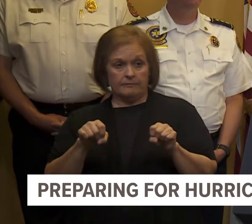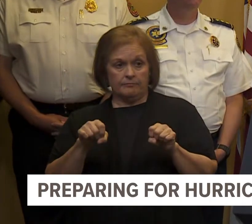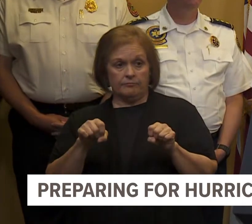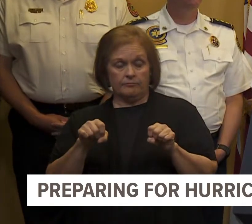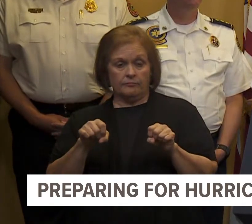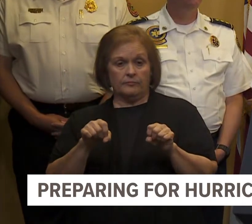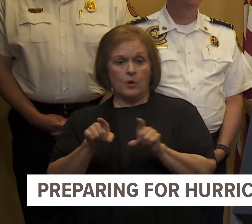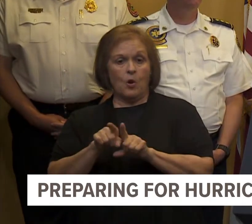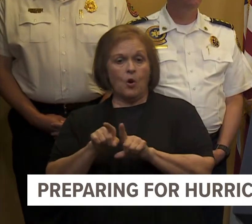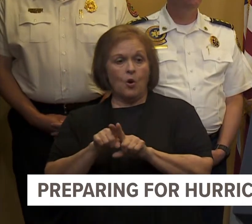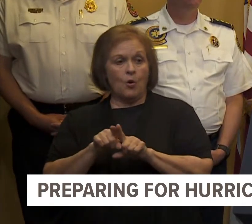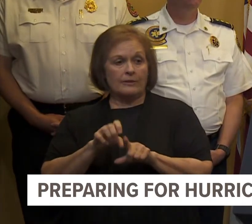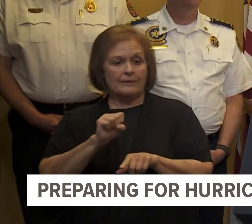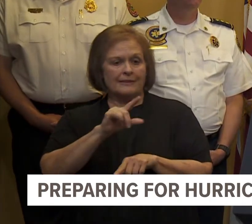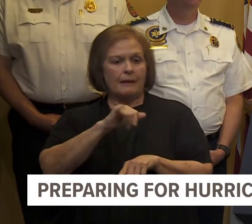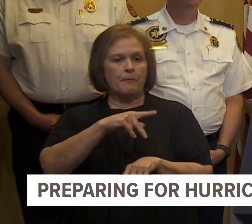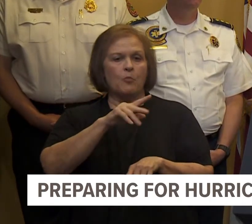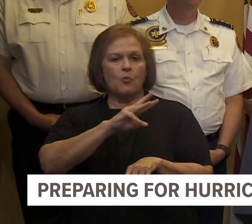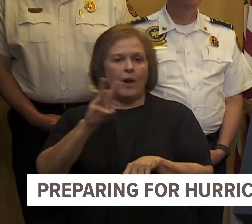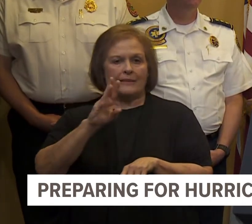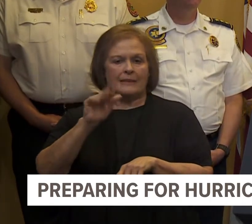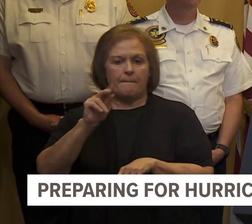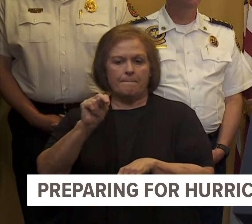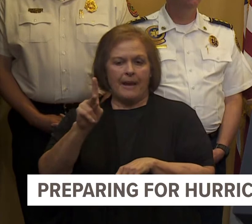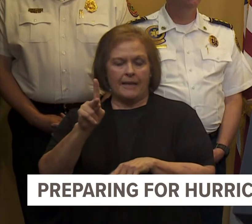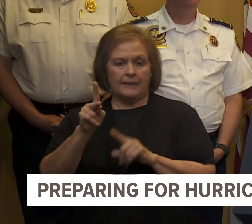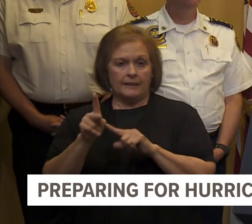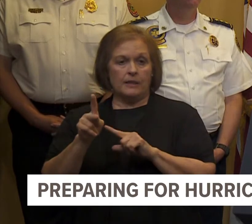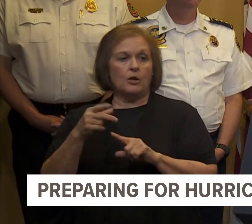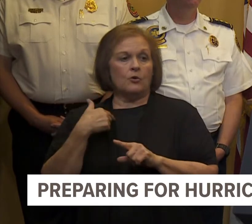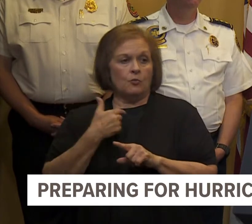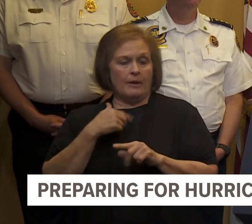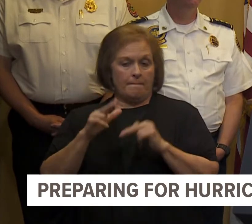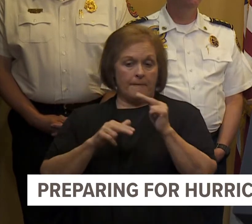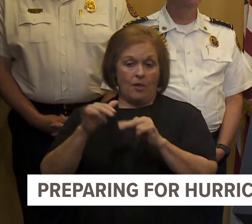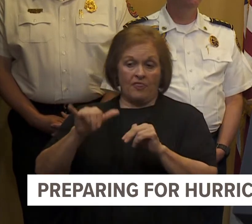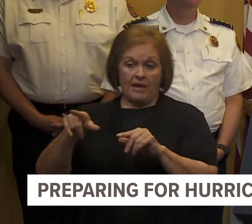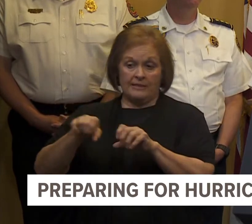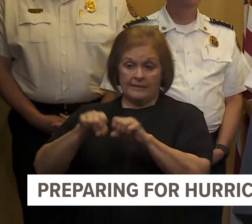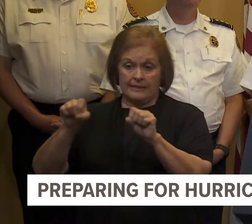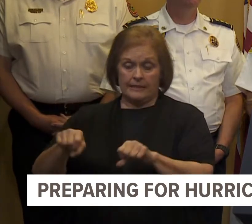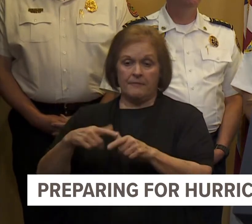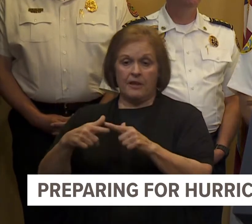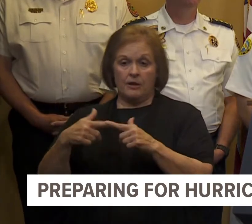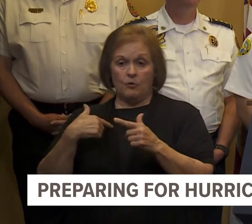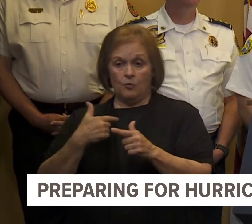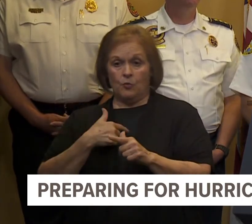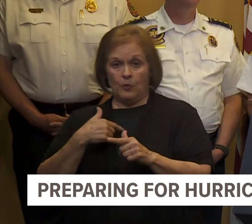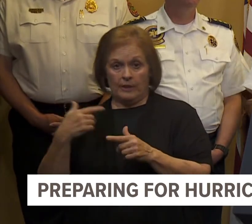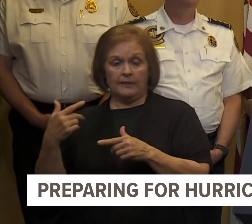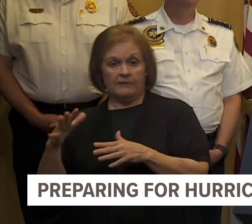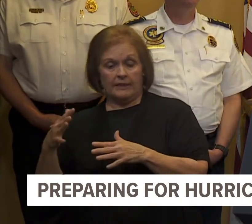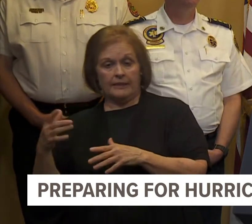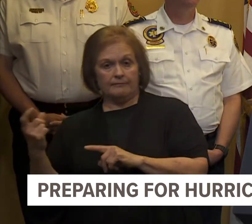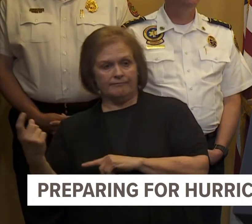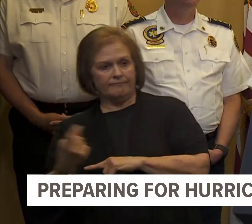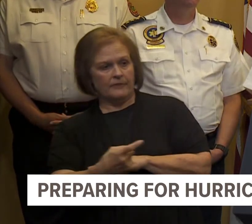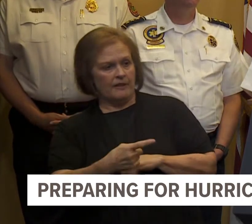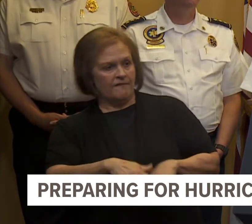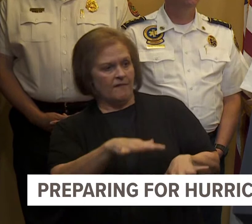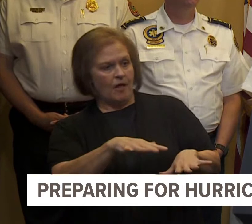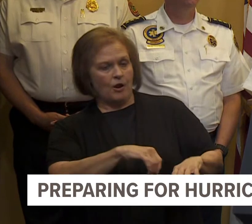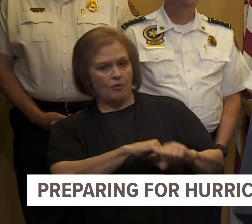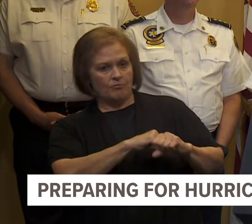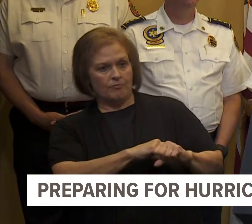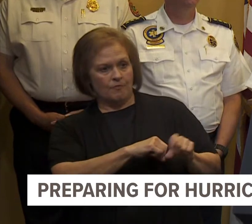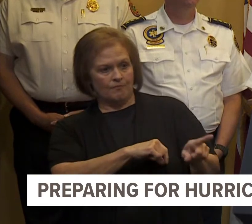with SLFBA West, their counterparts on the West Bank. We built that system and we turned it over to our fantastic partners at the flood authorities.